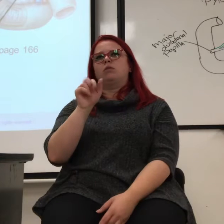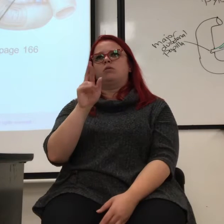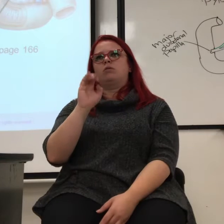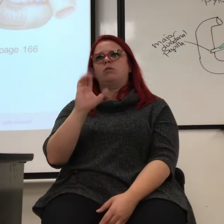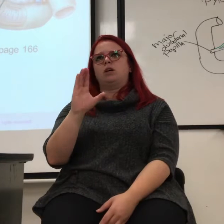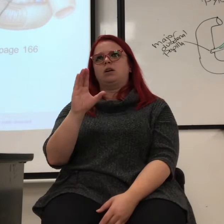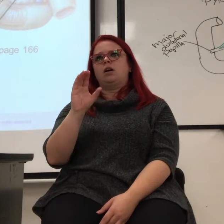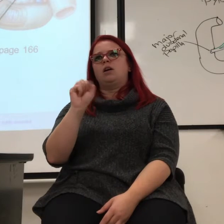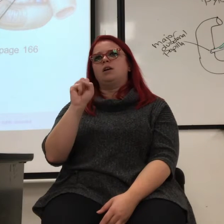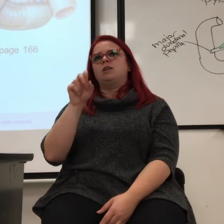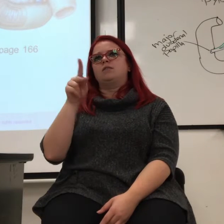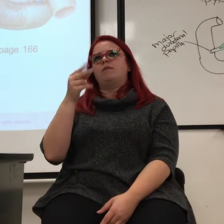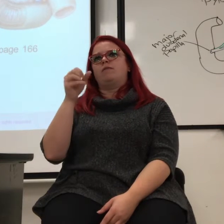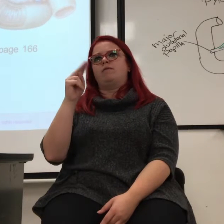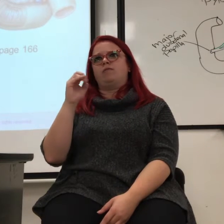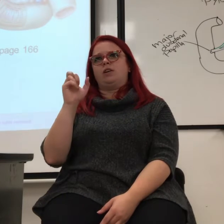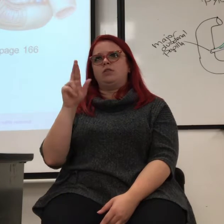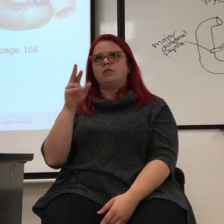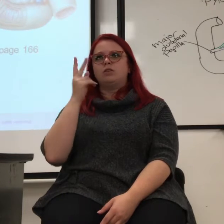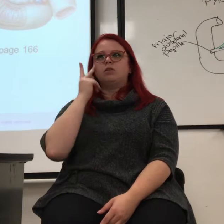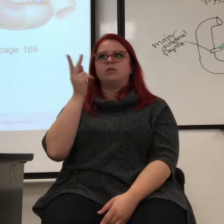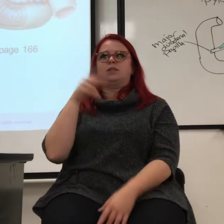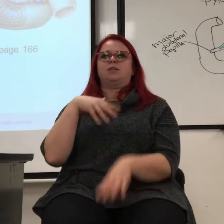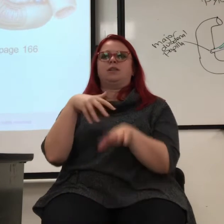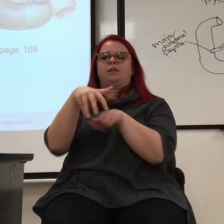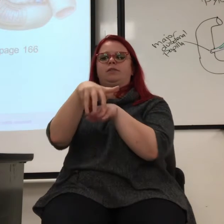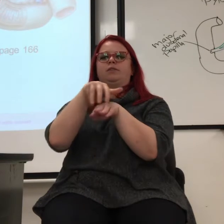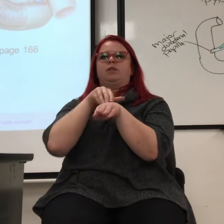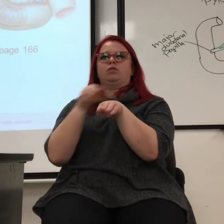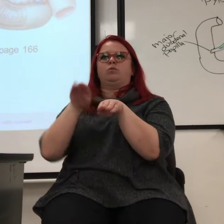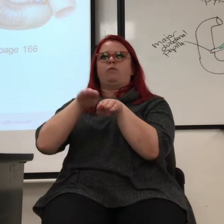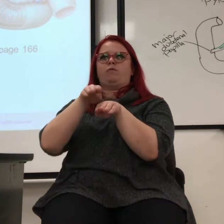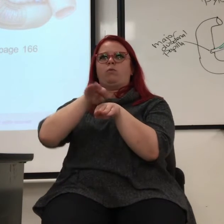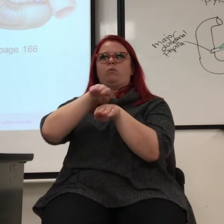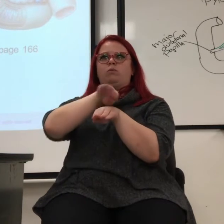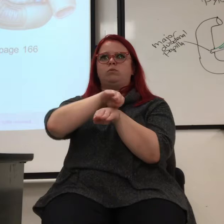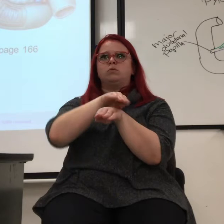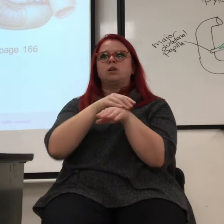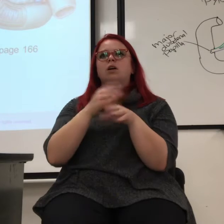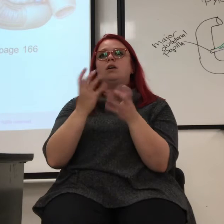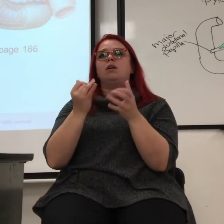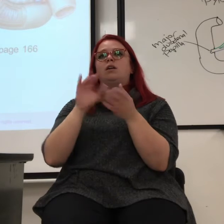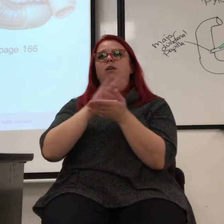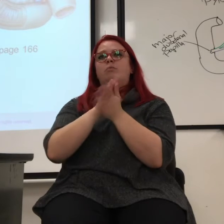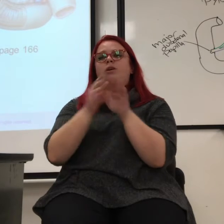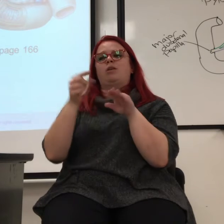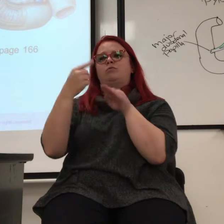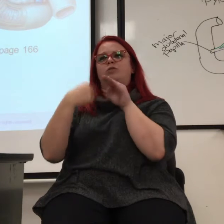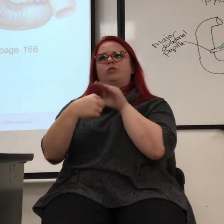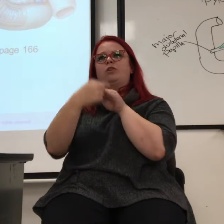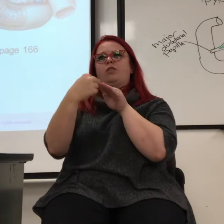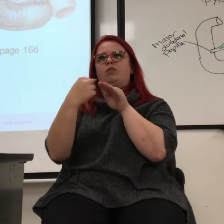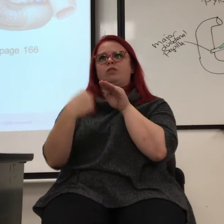the longitudinal folds. When you get to here, and it becomes circular, right? The plica.